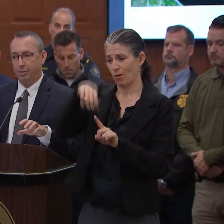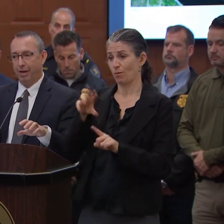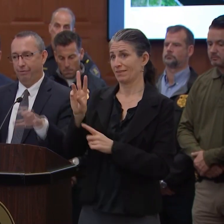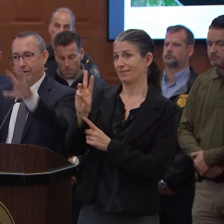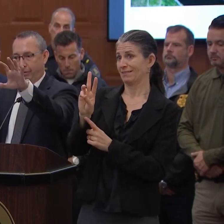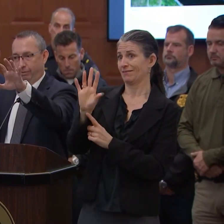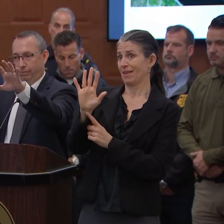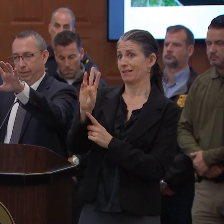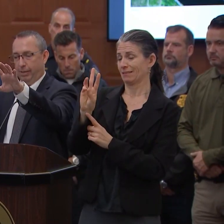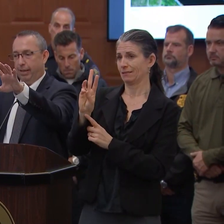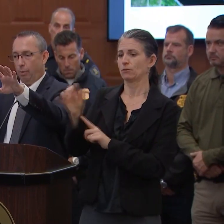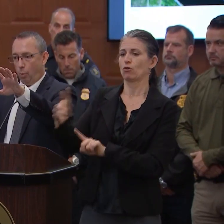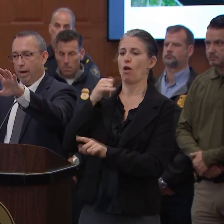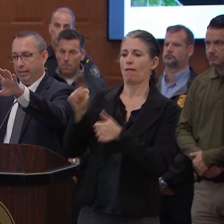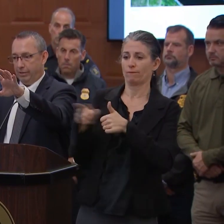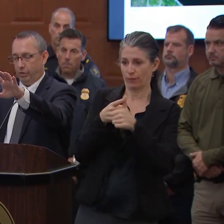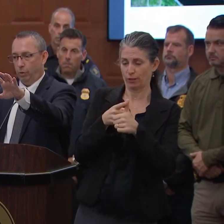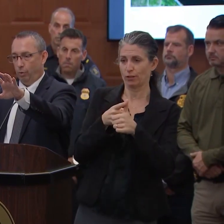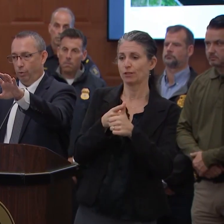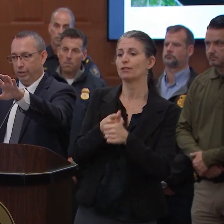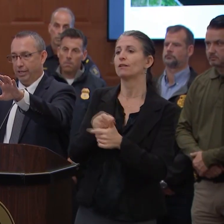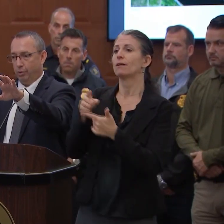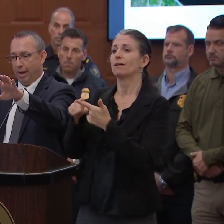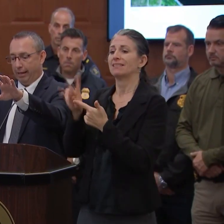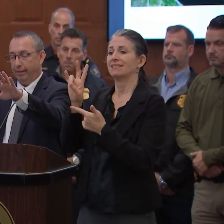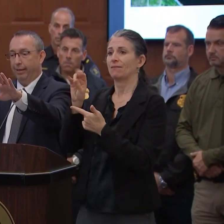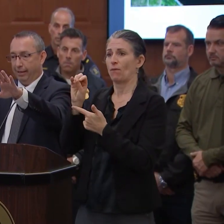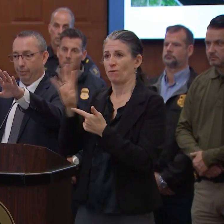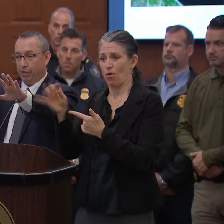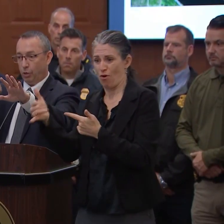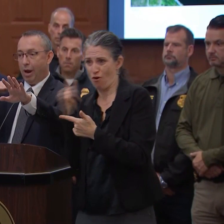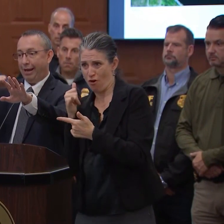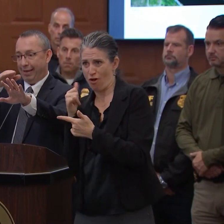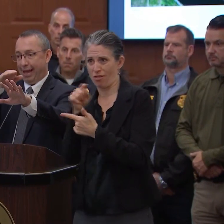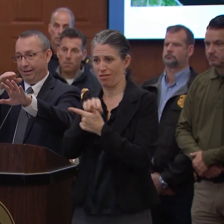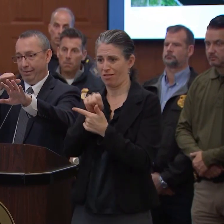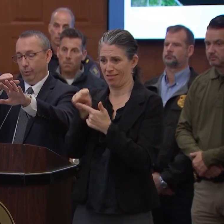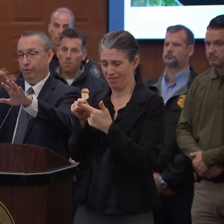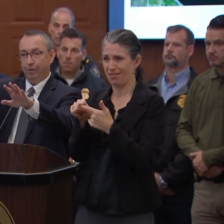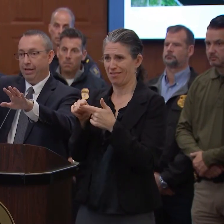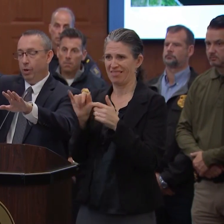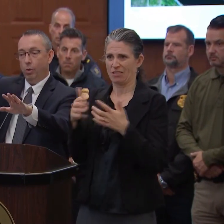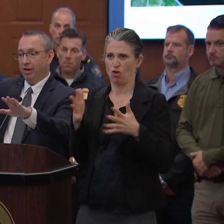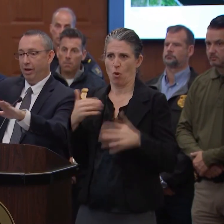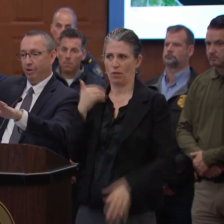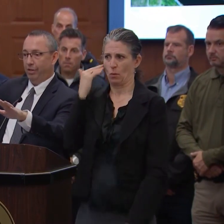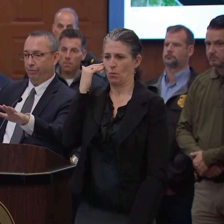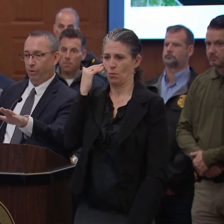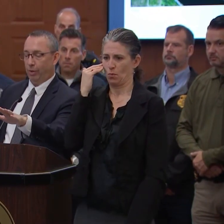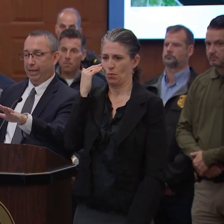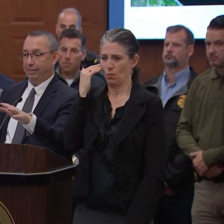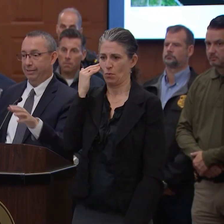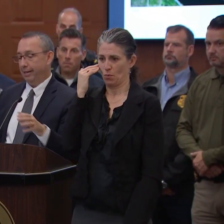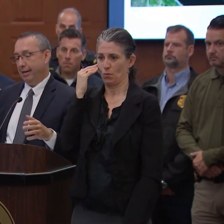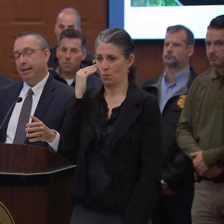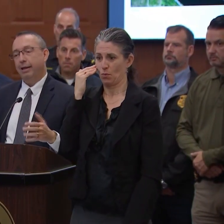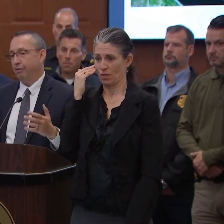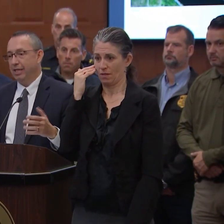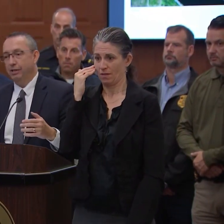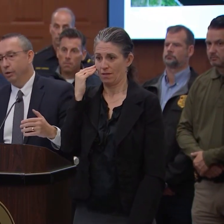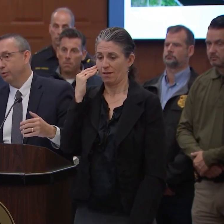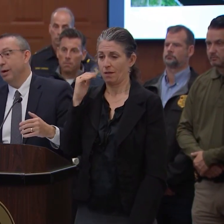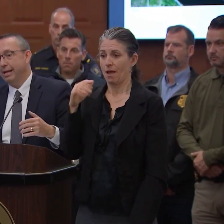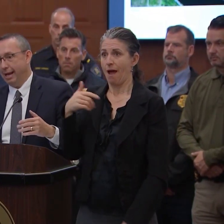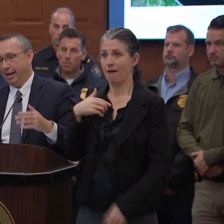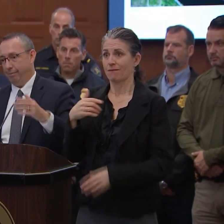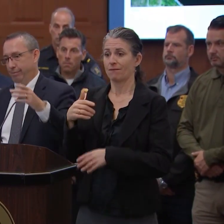that suspect vehicle, that white Subaru station wagon? Can we track that with video in 100 different locations? I've